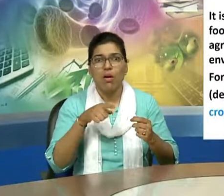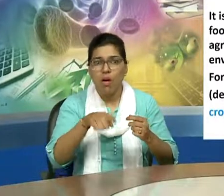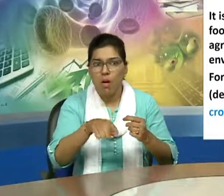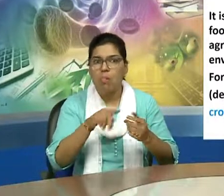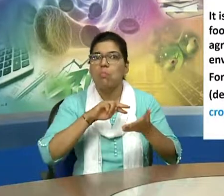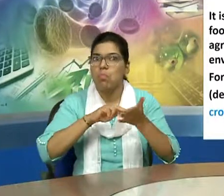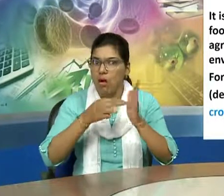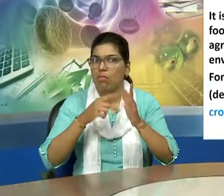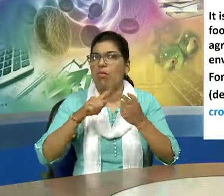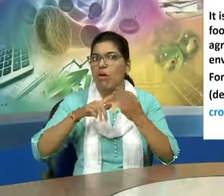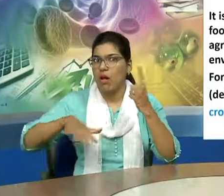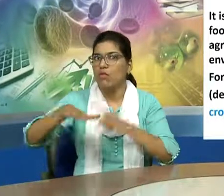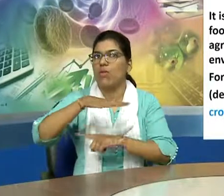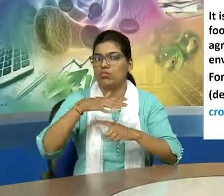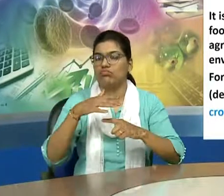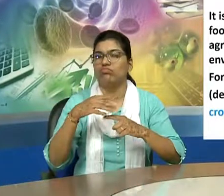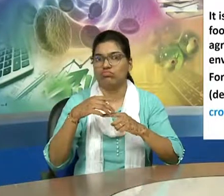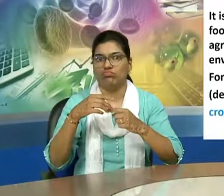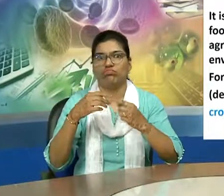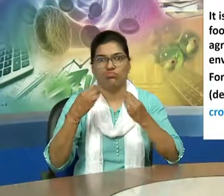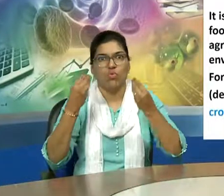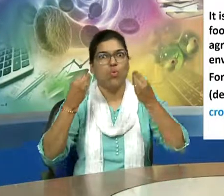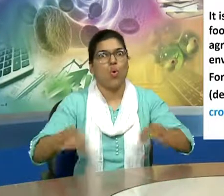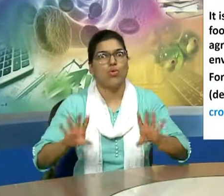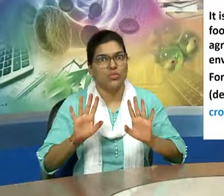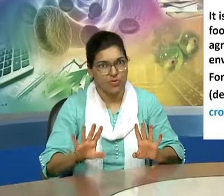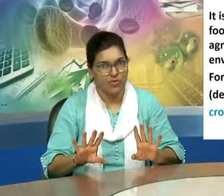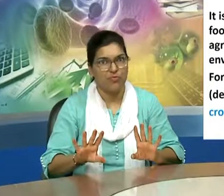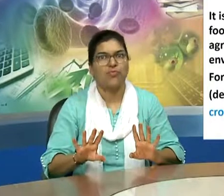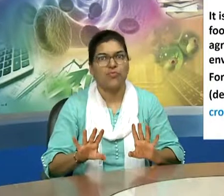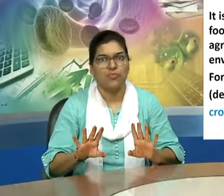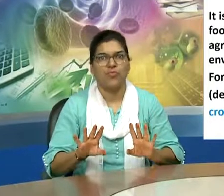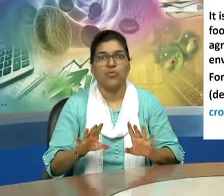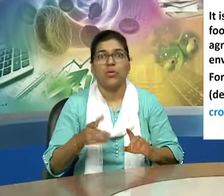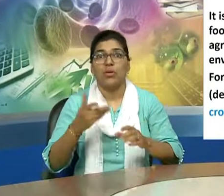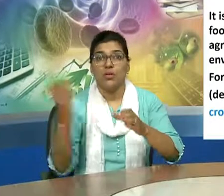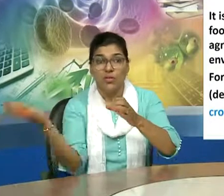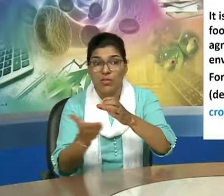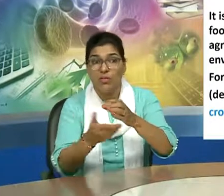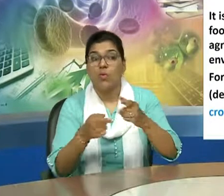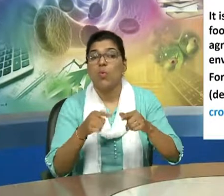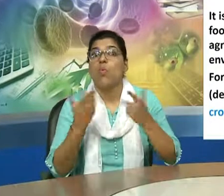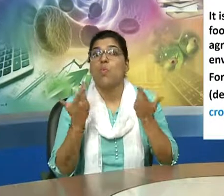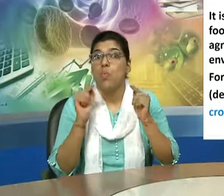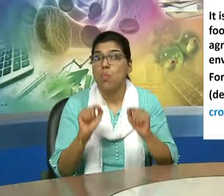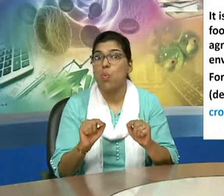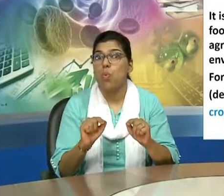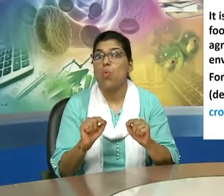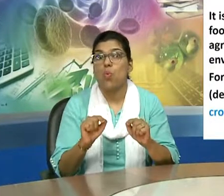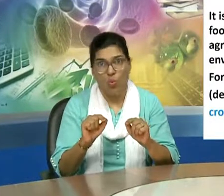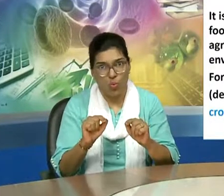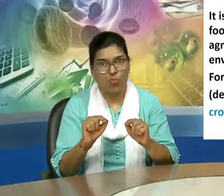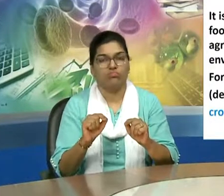We talked about the importance of self-sufficiency in food